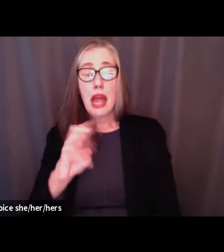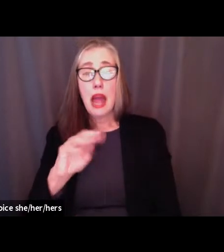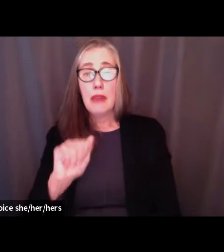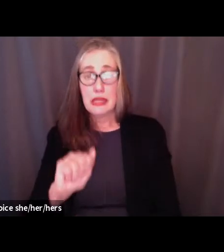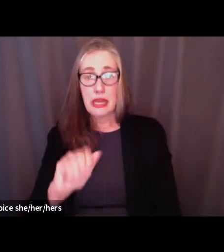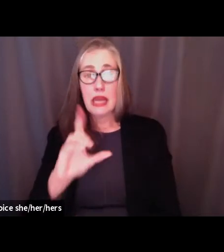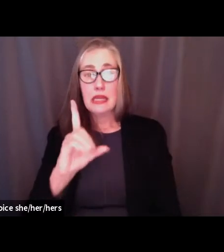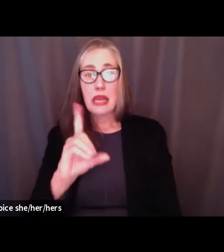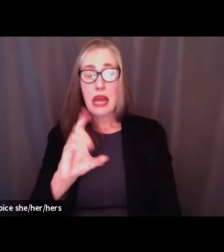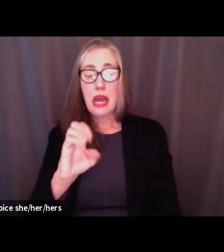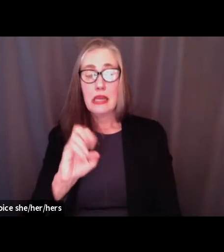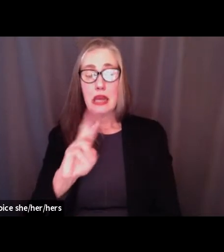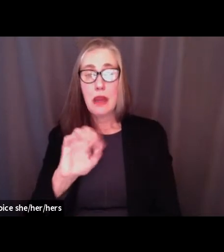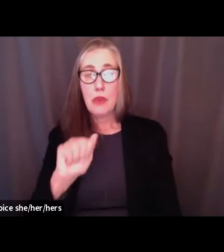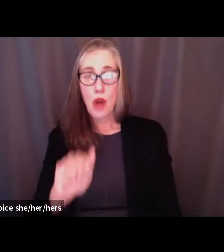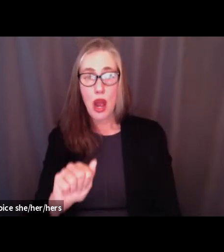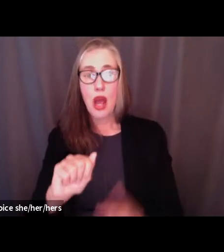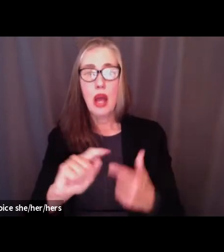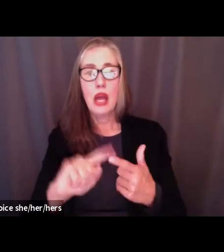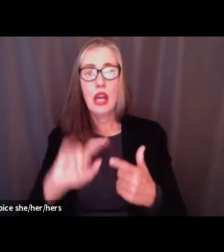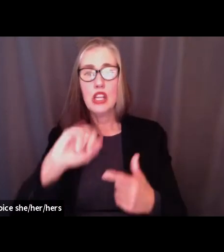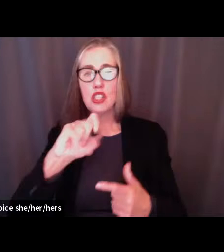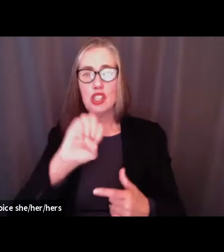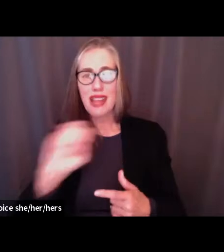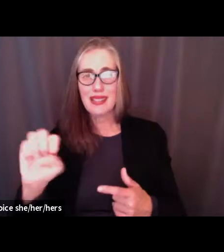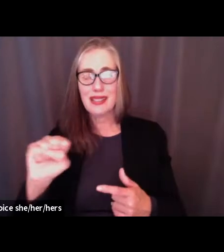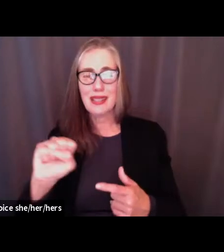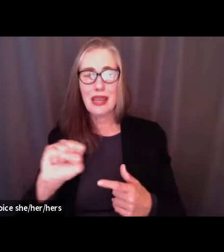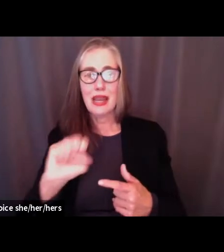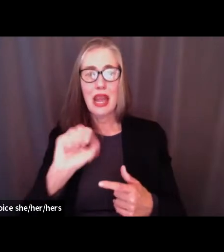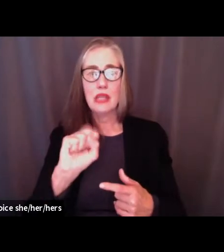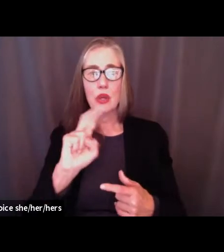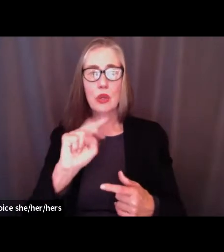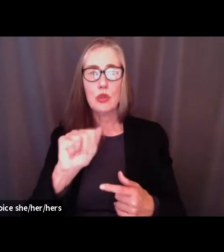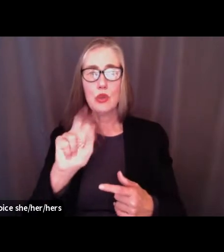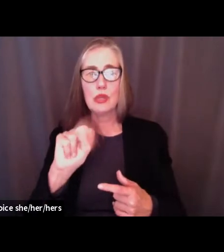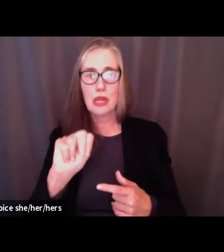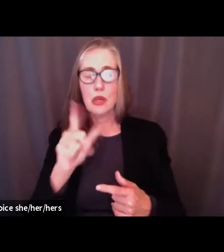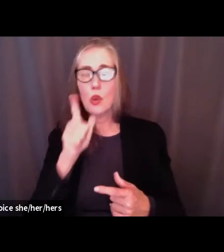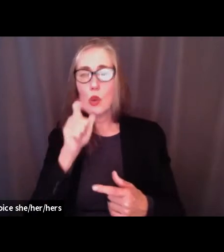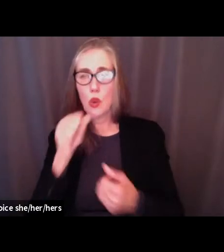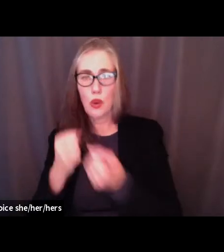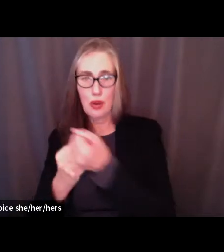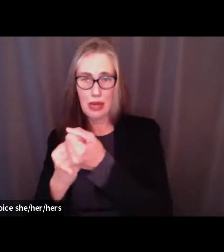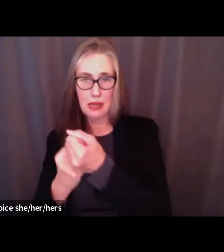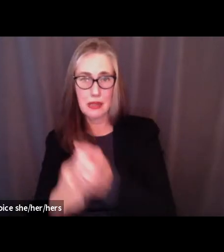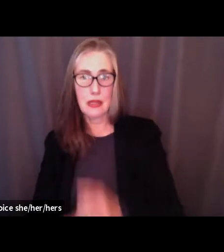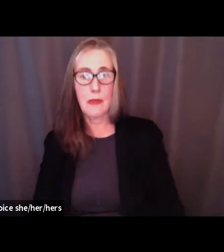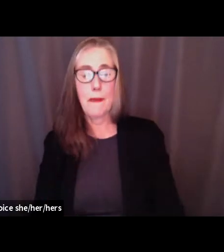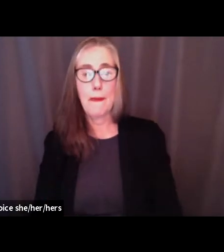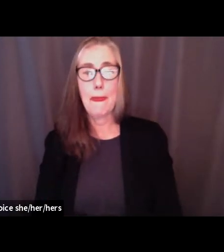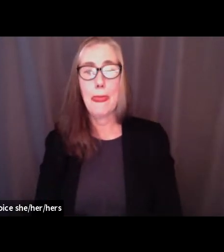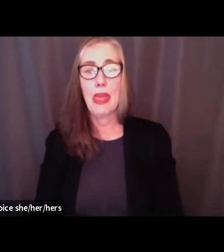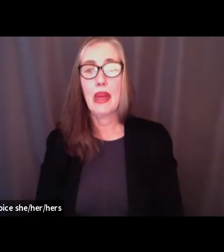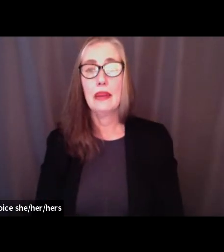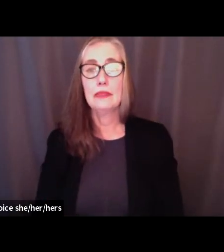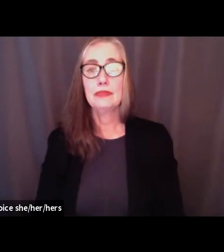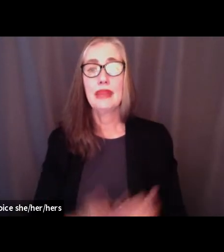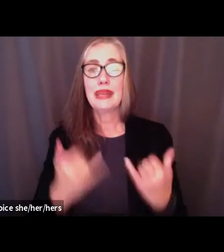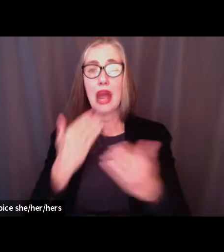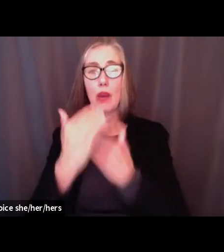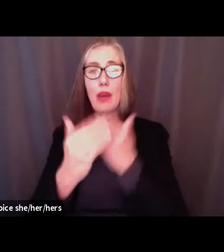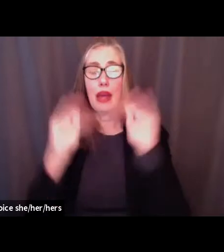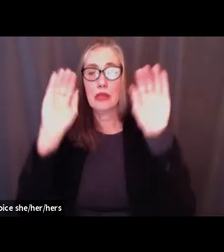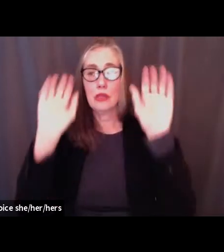Deborah Cunningham-Skiernick, Jess Durfee, and Susan Pfeiffer in favor. Okay, and I'll lower all the hands.